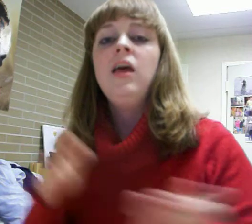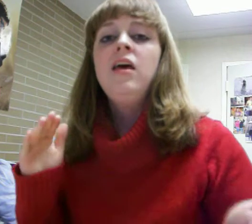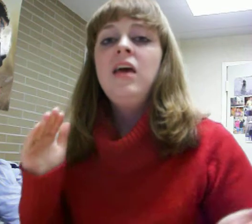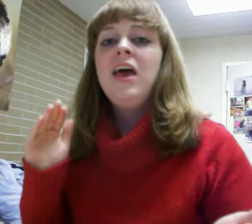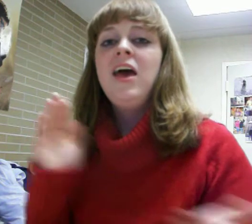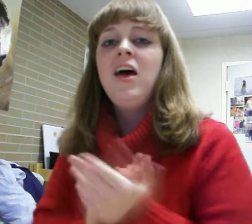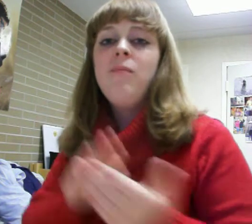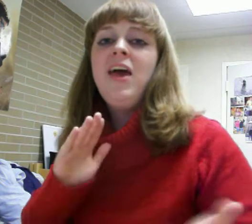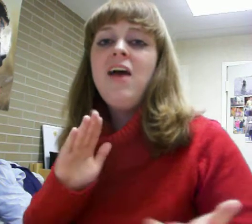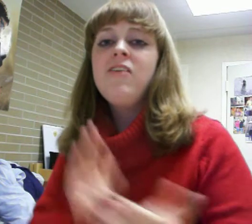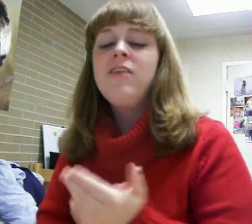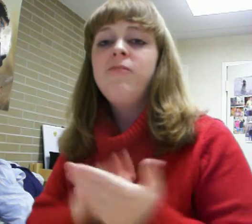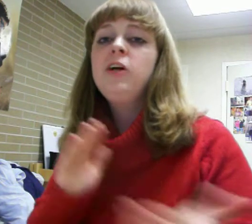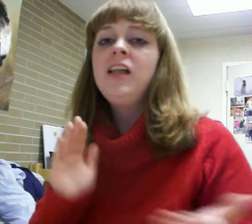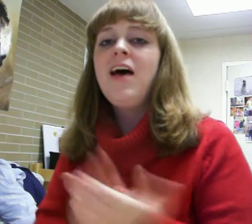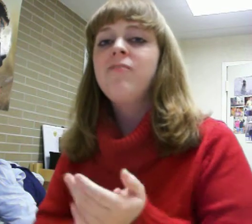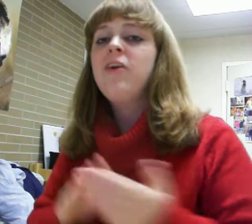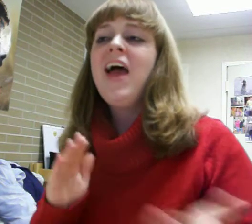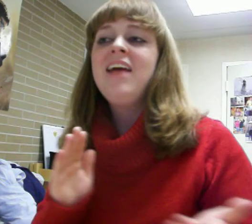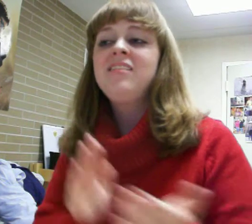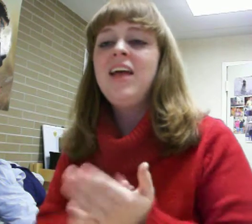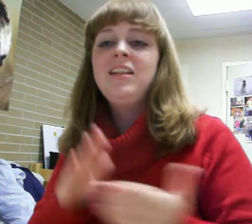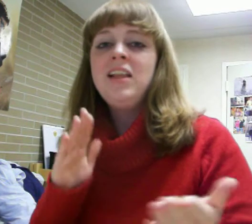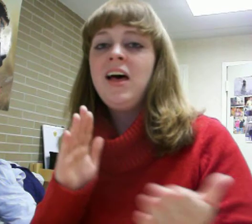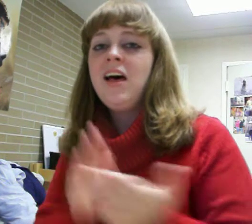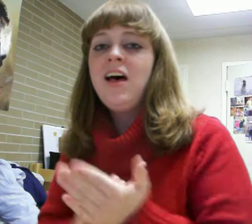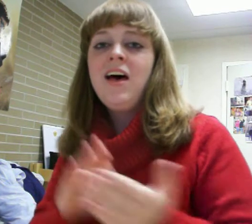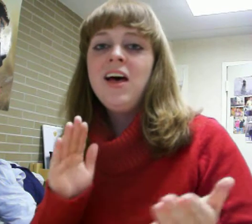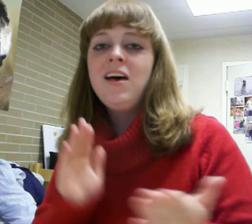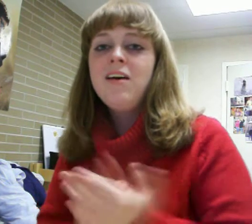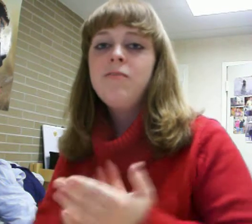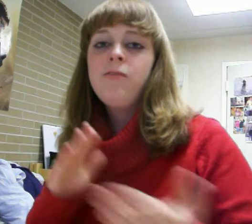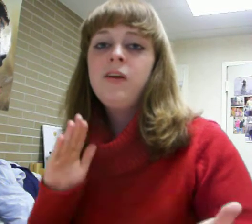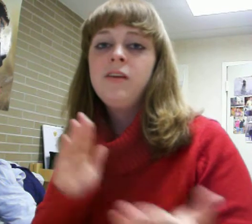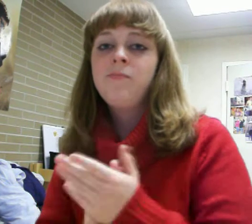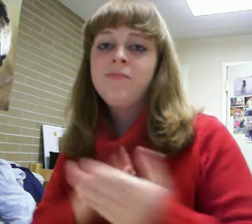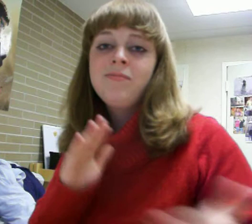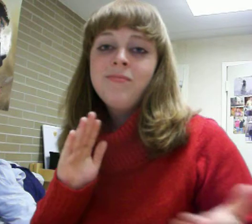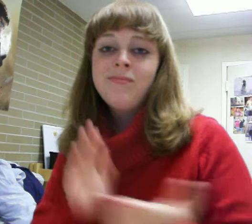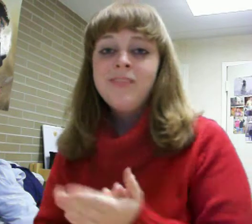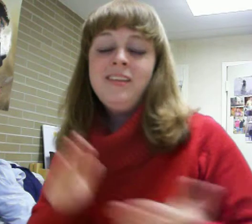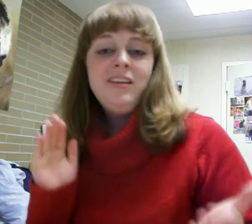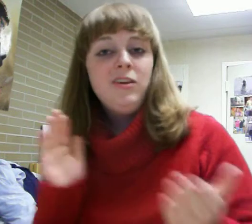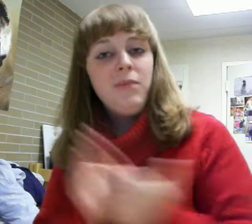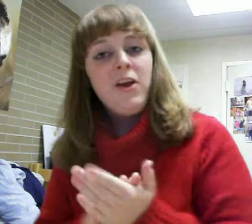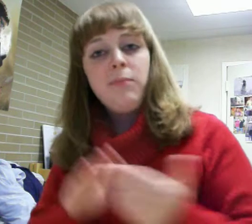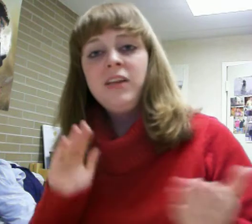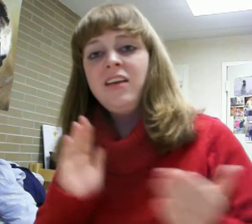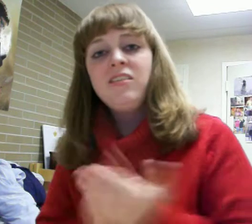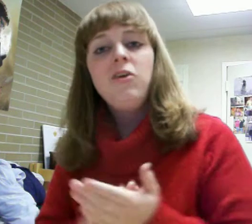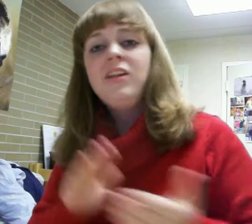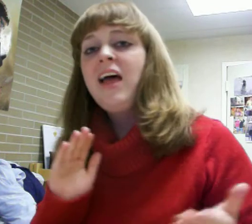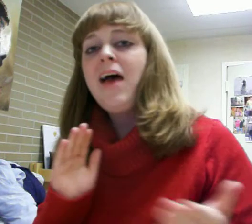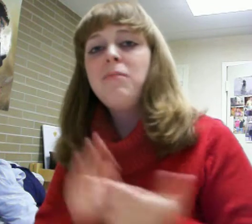Hail Mary, full of grace and love Dear Mary, please don't let me